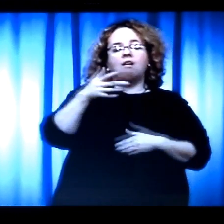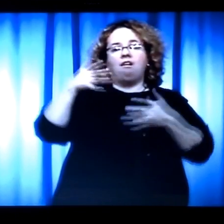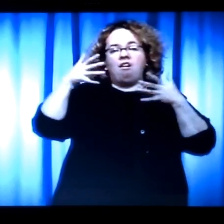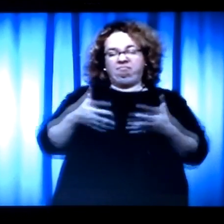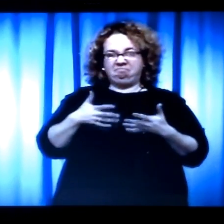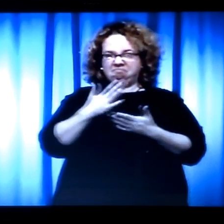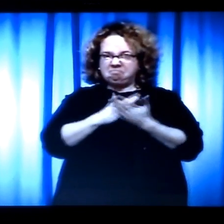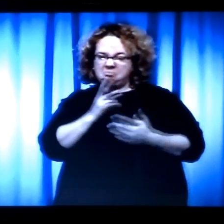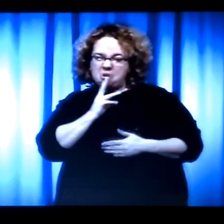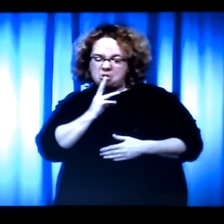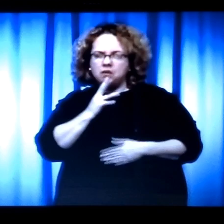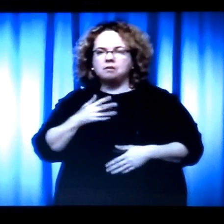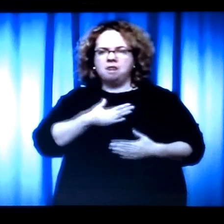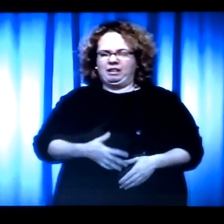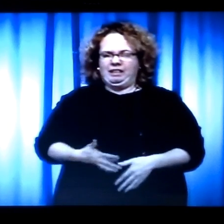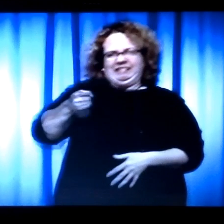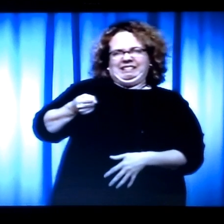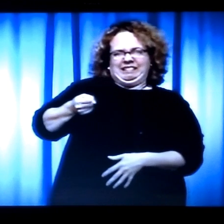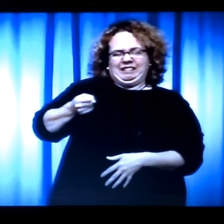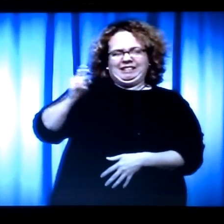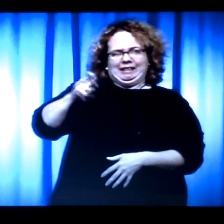and water is able to penetrate it.